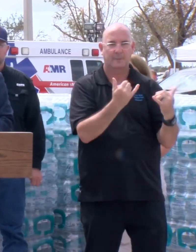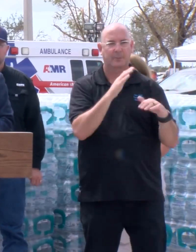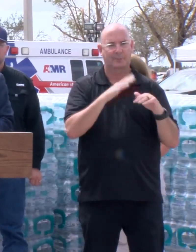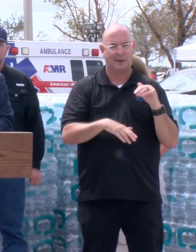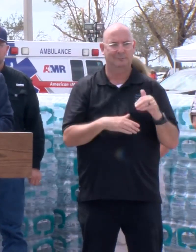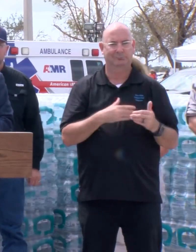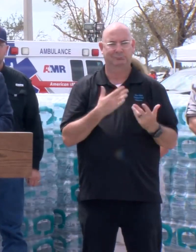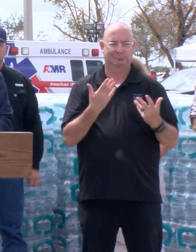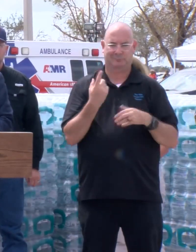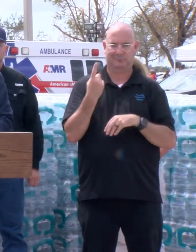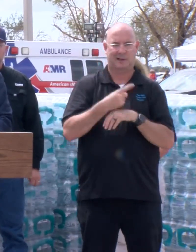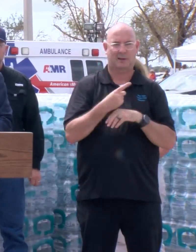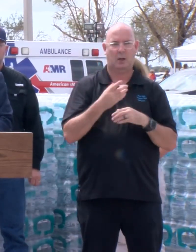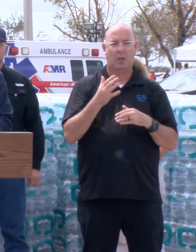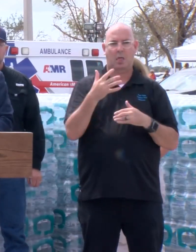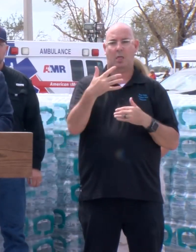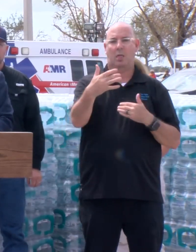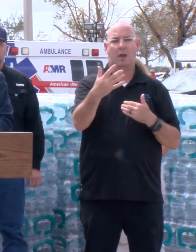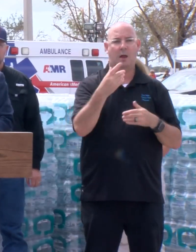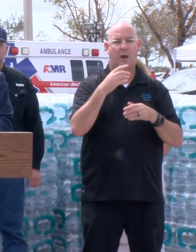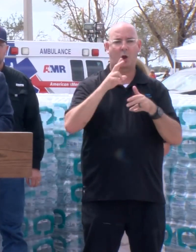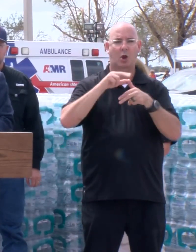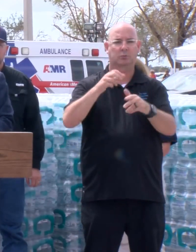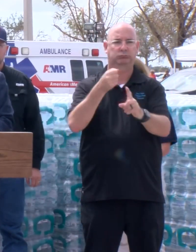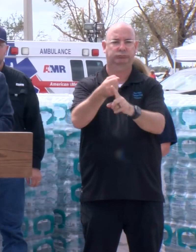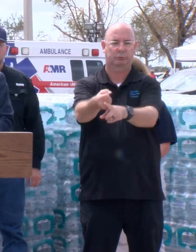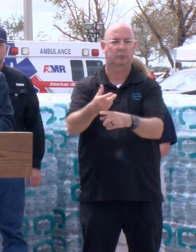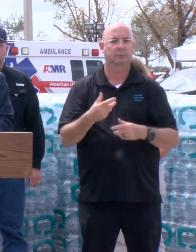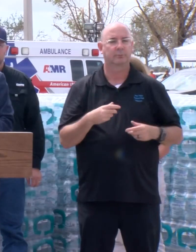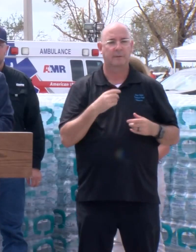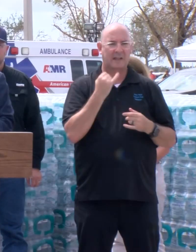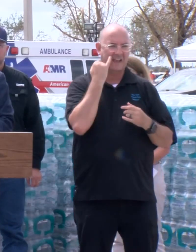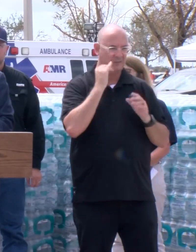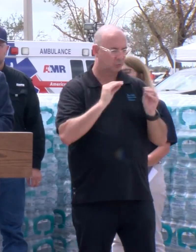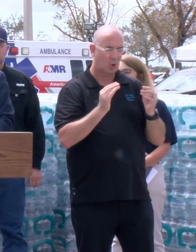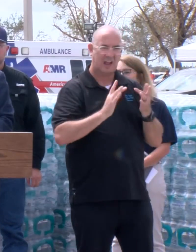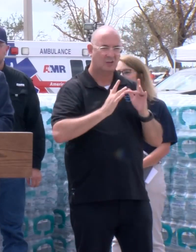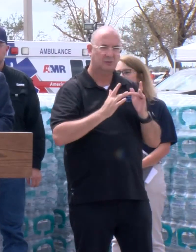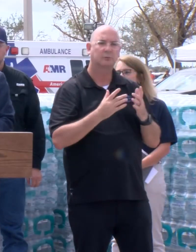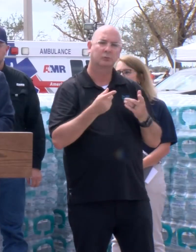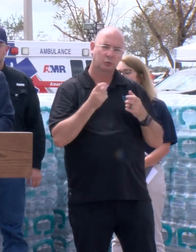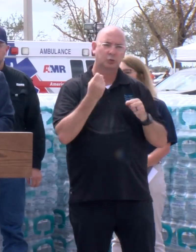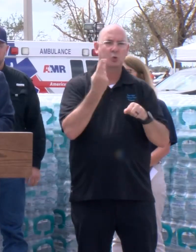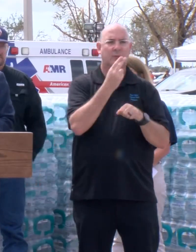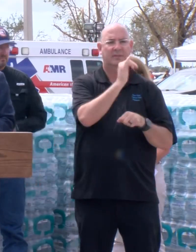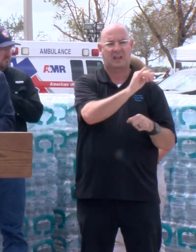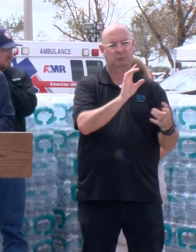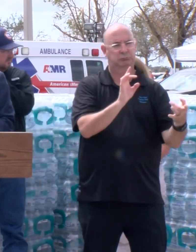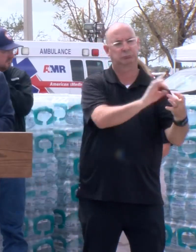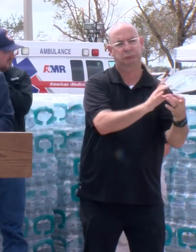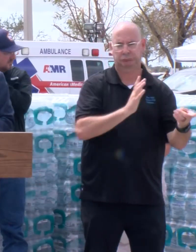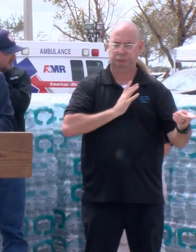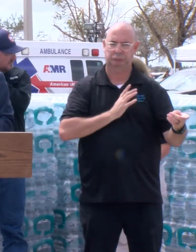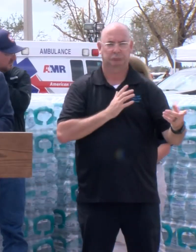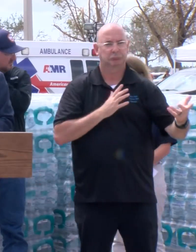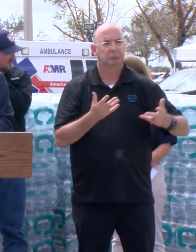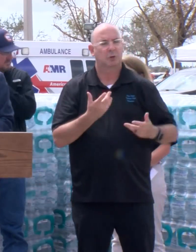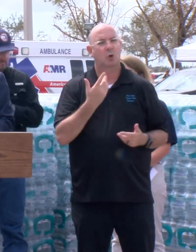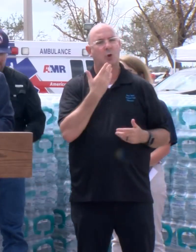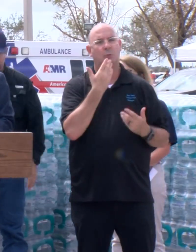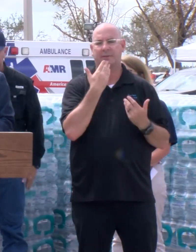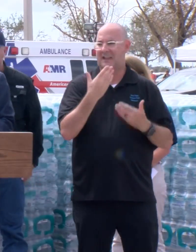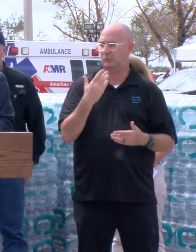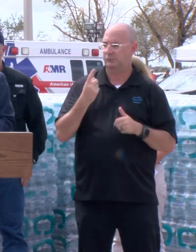if there's pockets, we want to use that, and those have been really, really good. Thanks to the First Lady's efforts, the